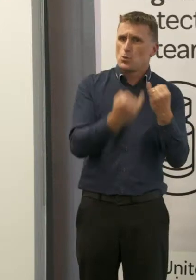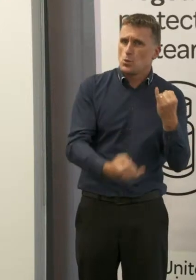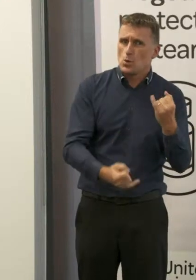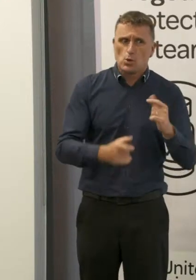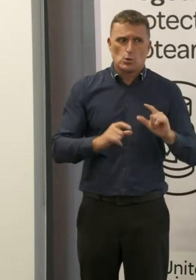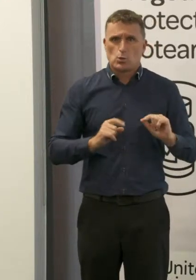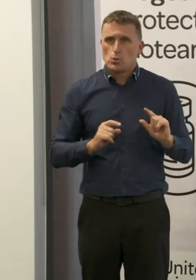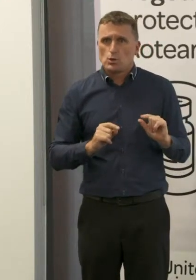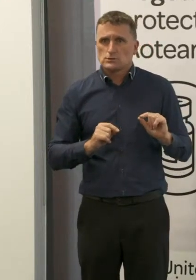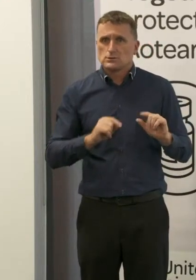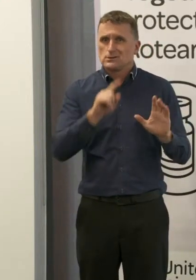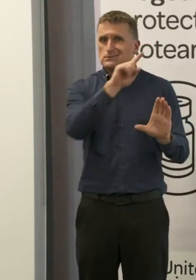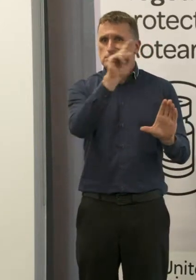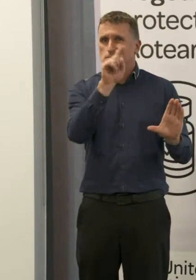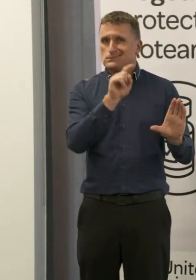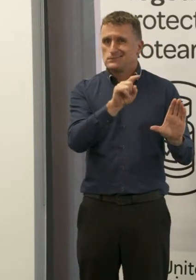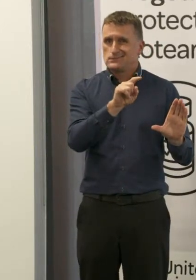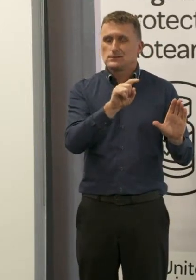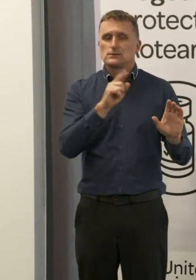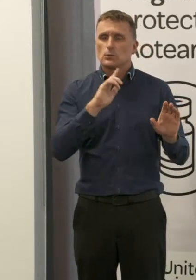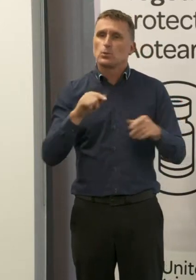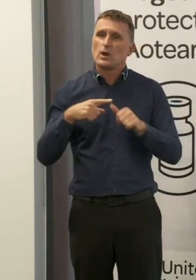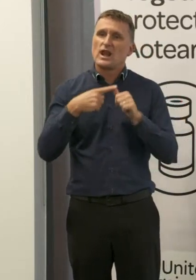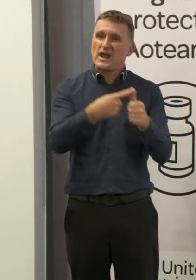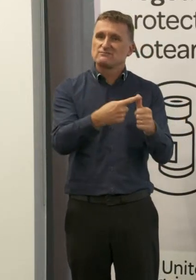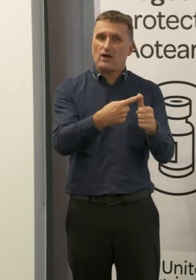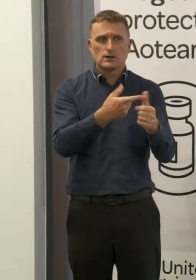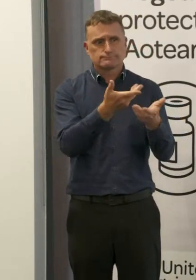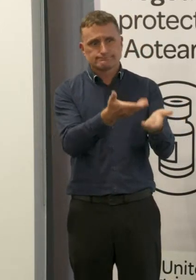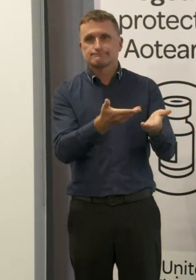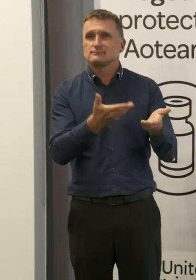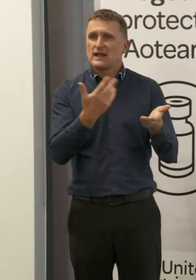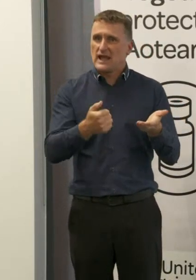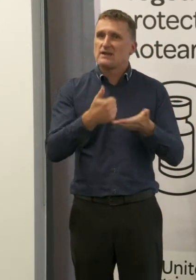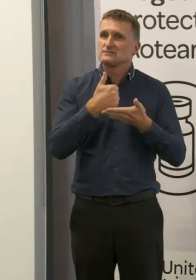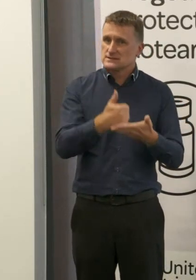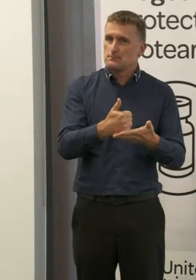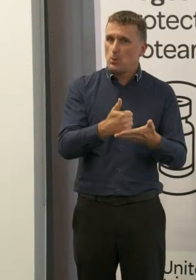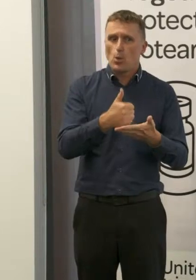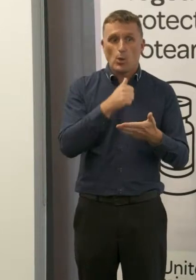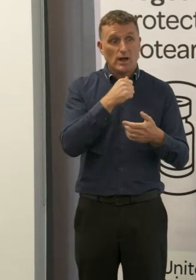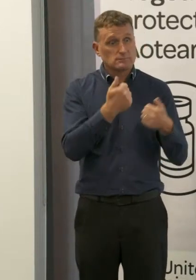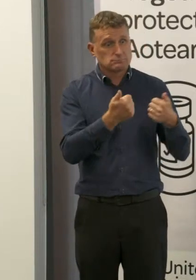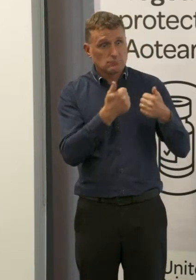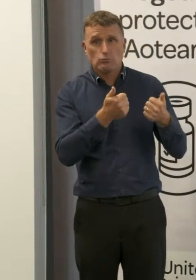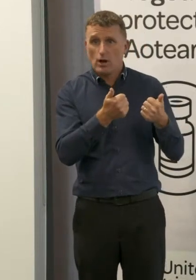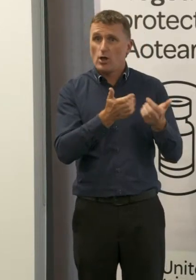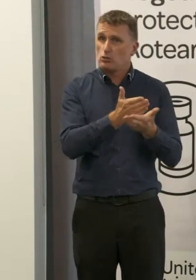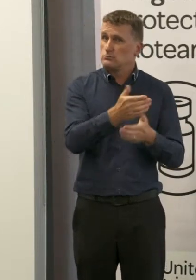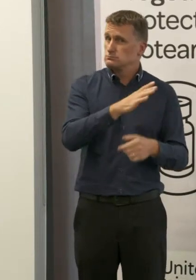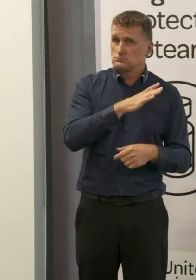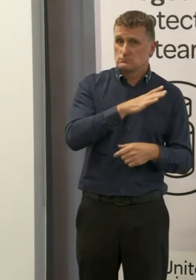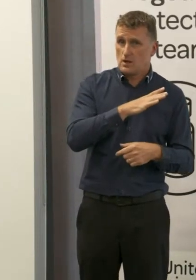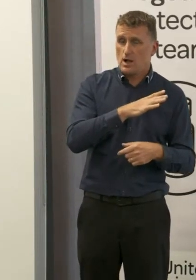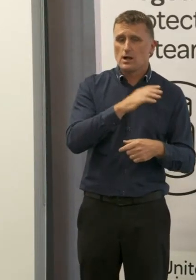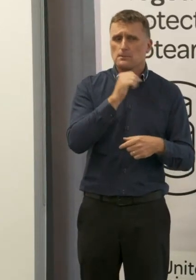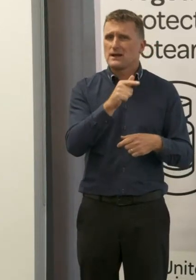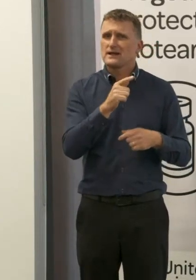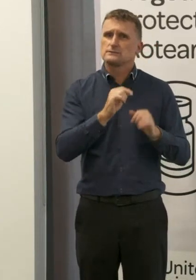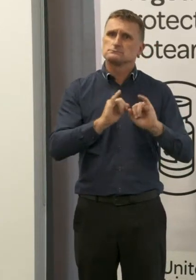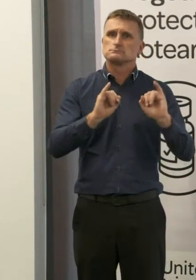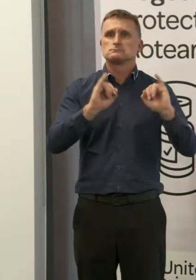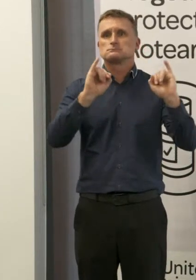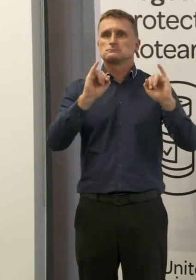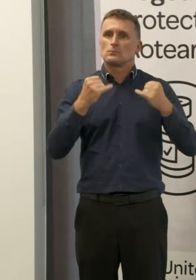people that all of that support is available, but it will just be down to people and their whānau to activate it when